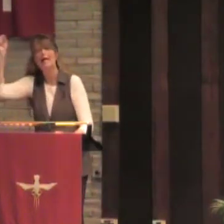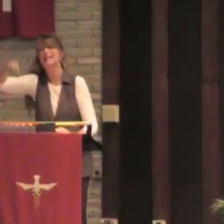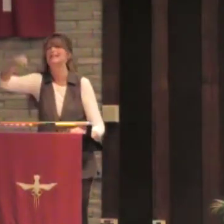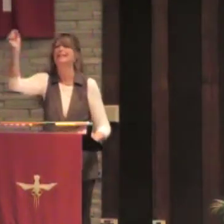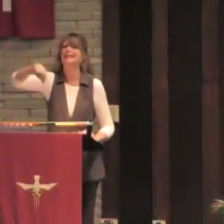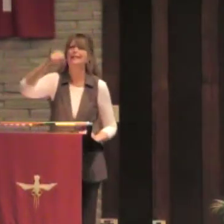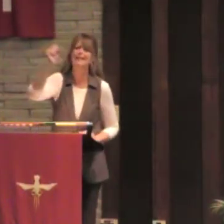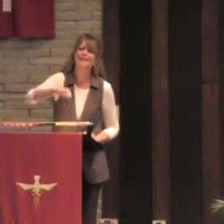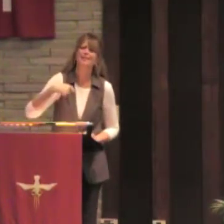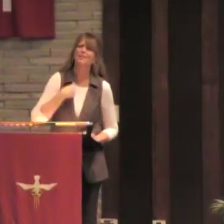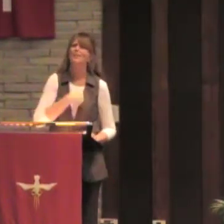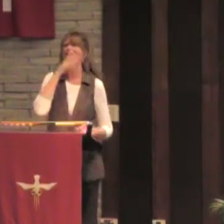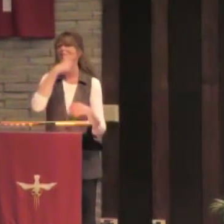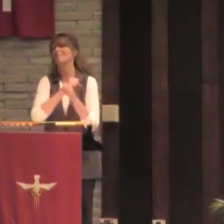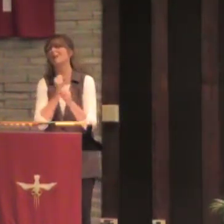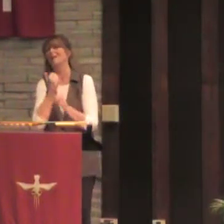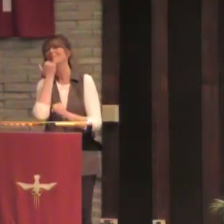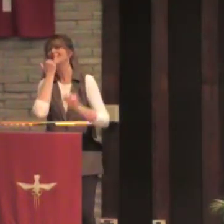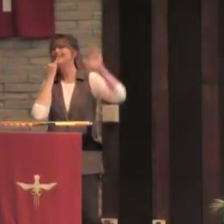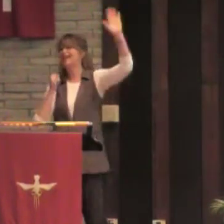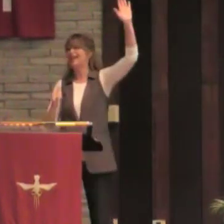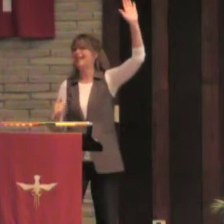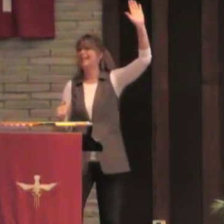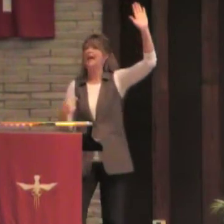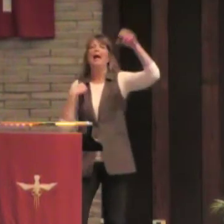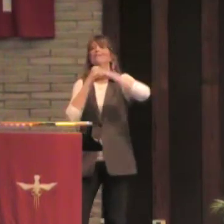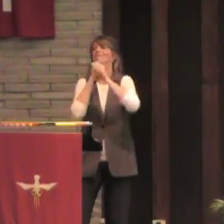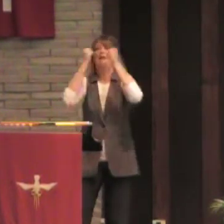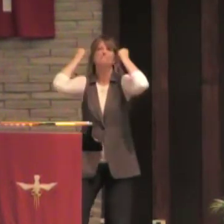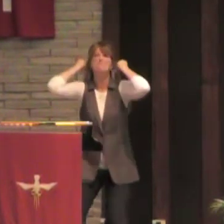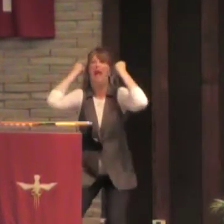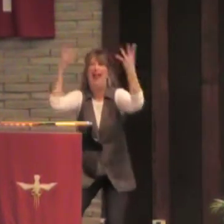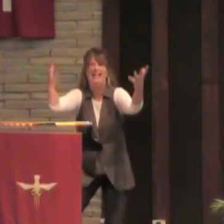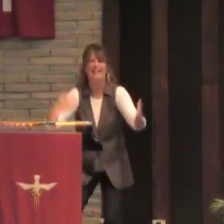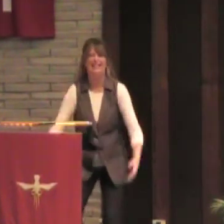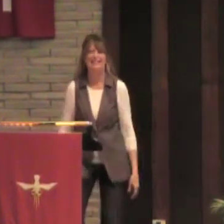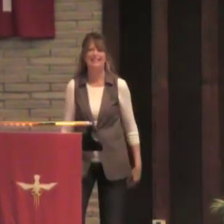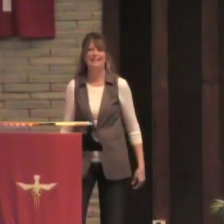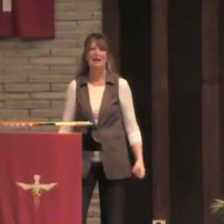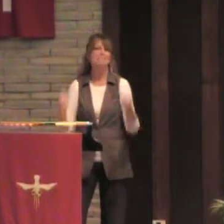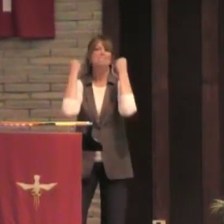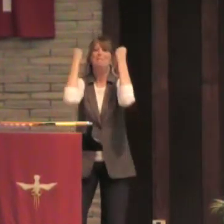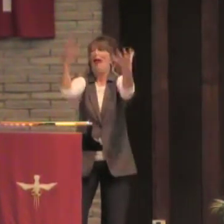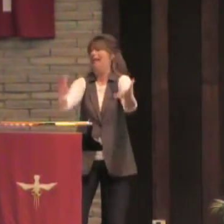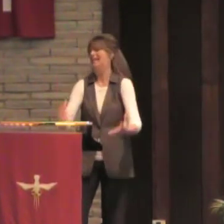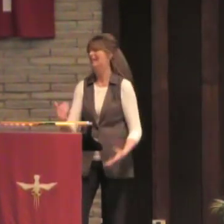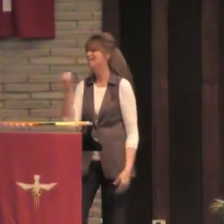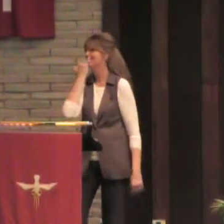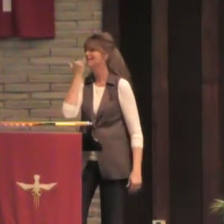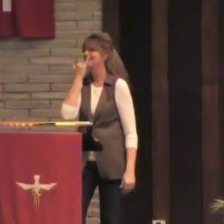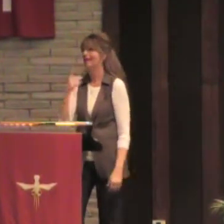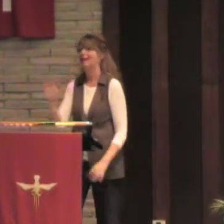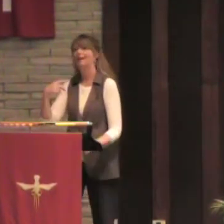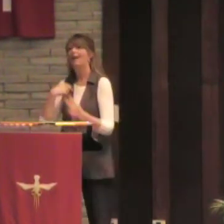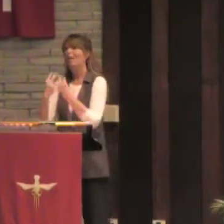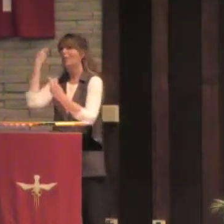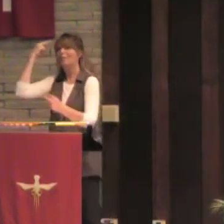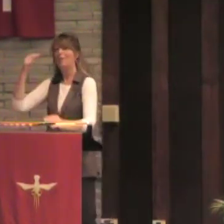Yes? Oh, yes, we will. We will make mistakes. I've made many mistakes.